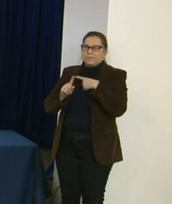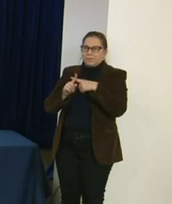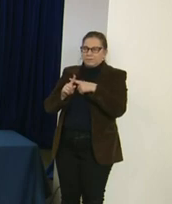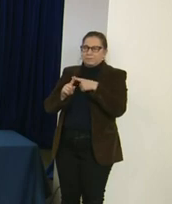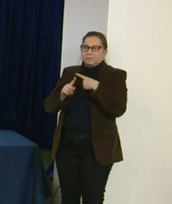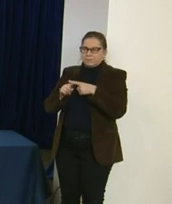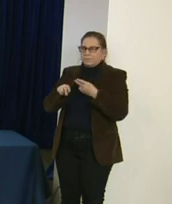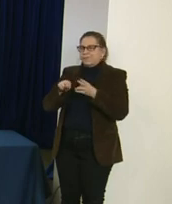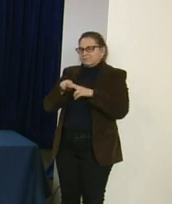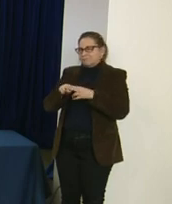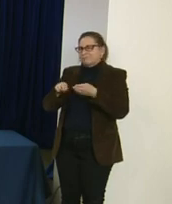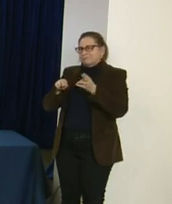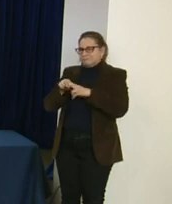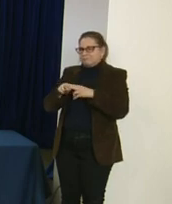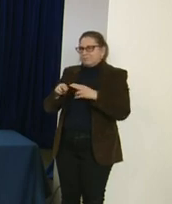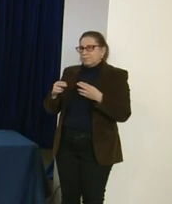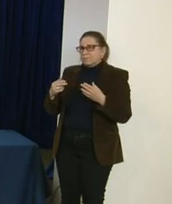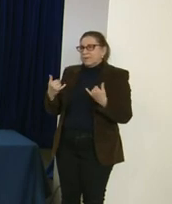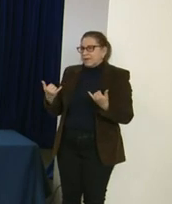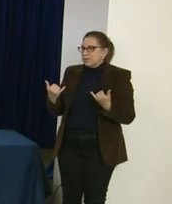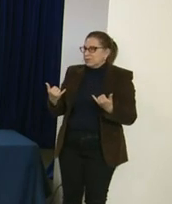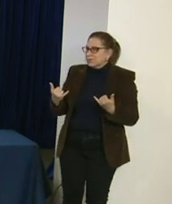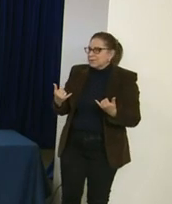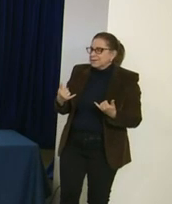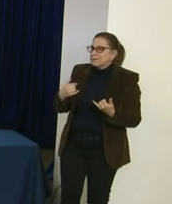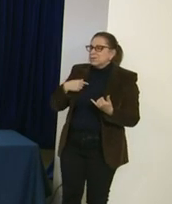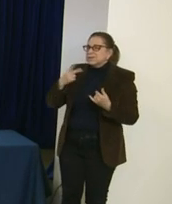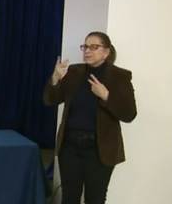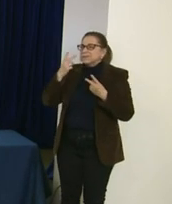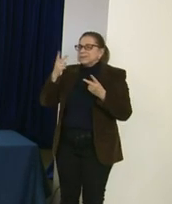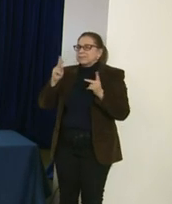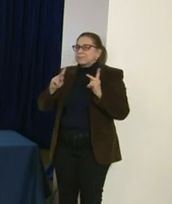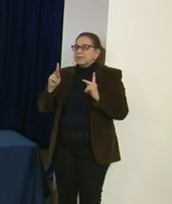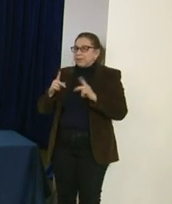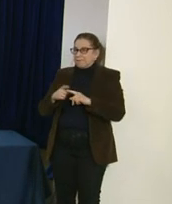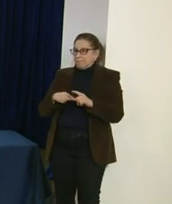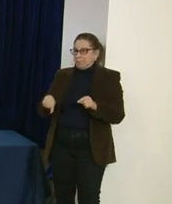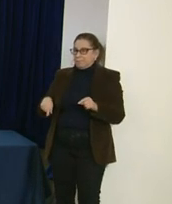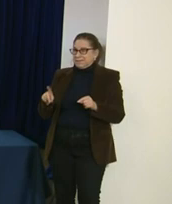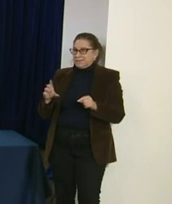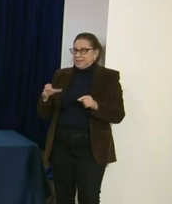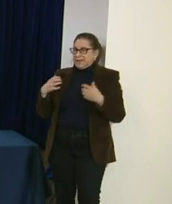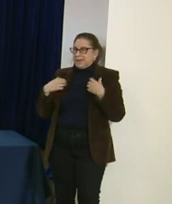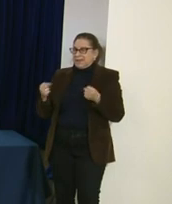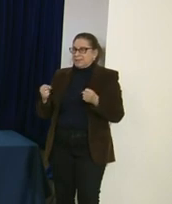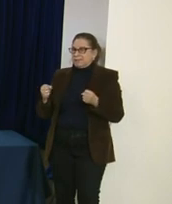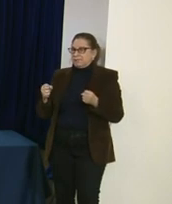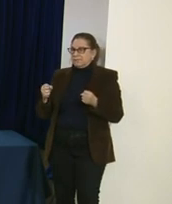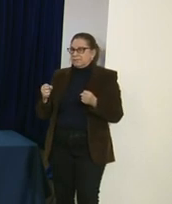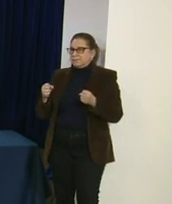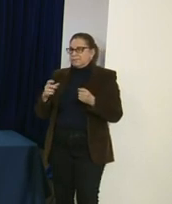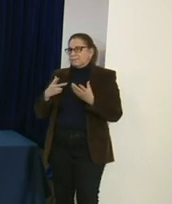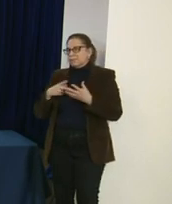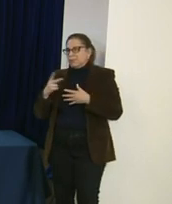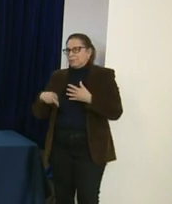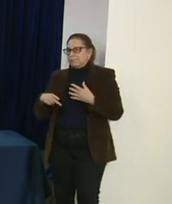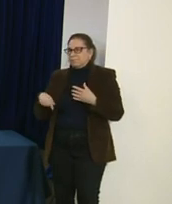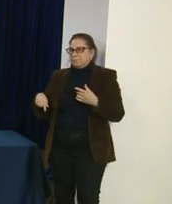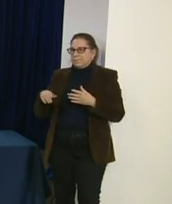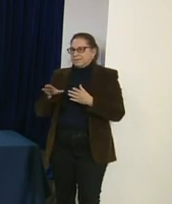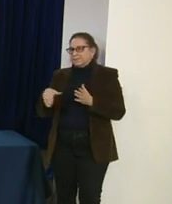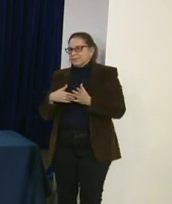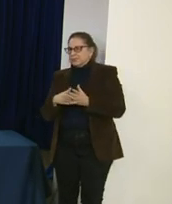we're also beginning to see and report from DC Health is the number of people who have been infected and who are